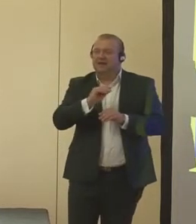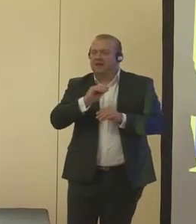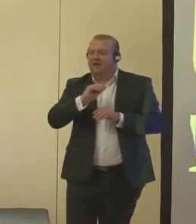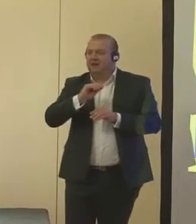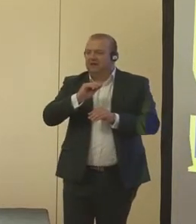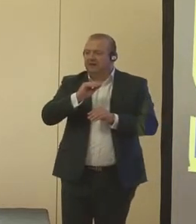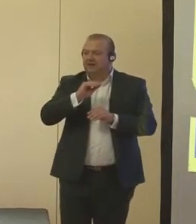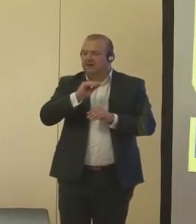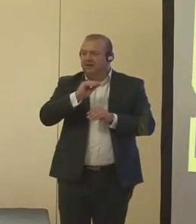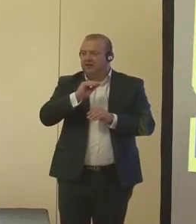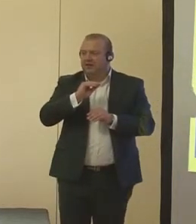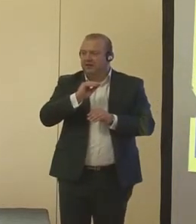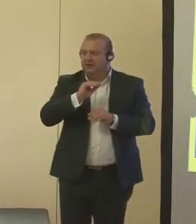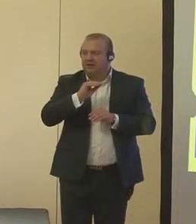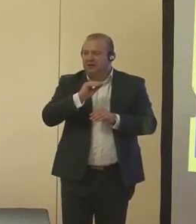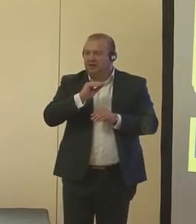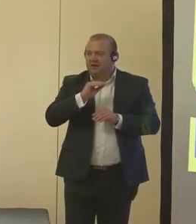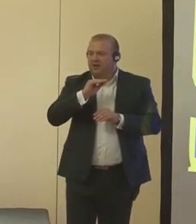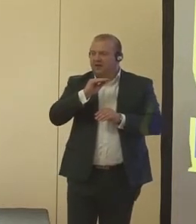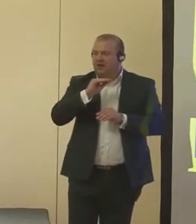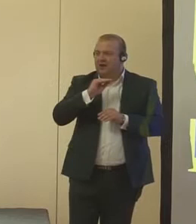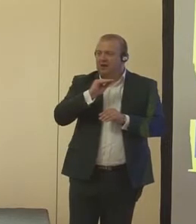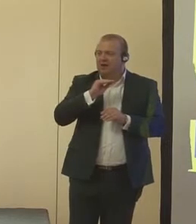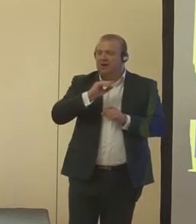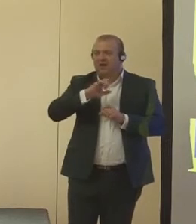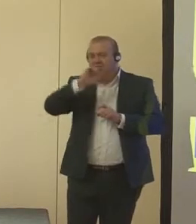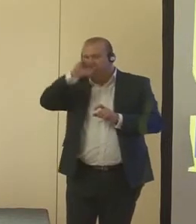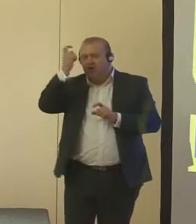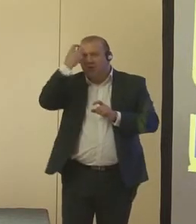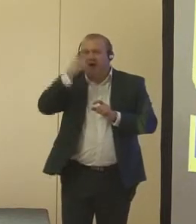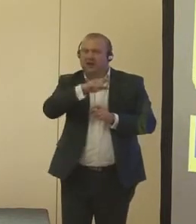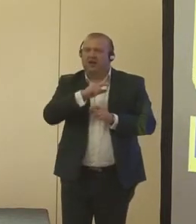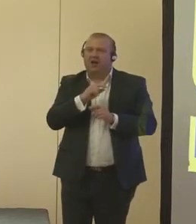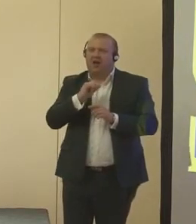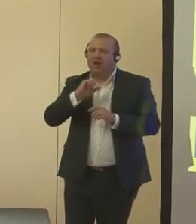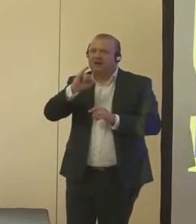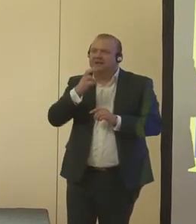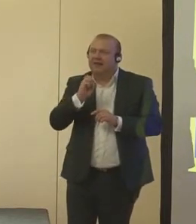of UNESCO, working specifically on inclusive ICTs.